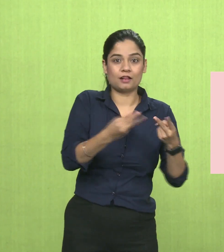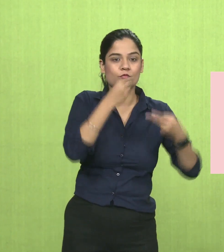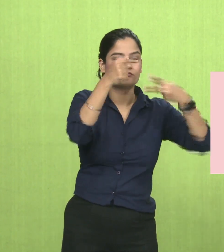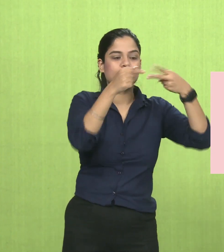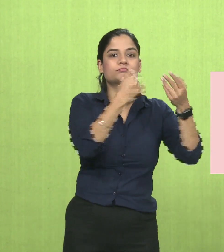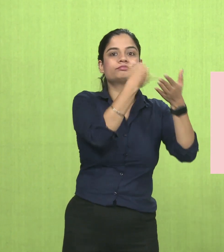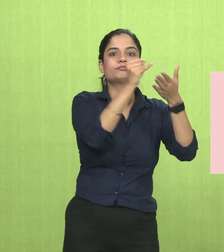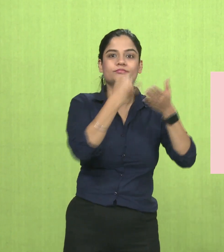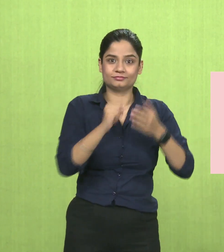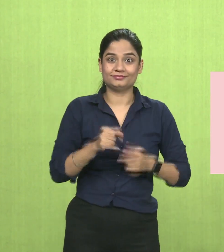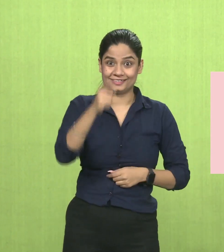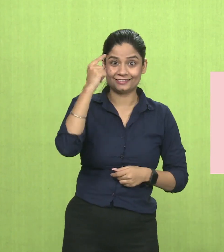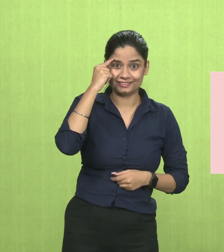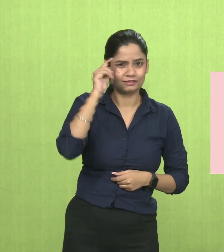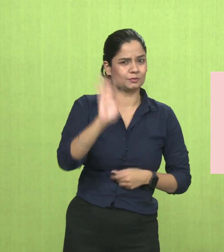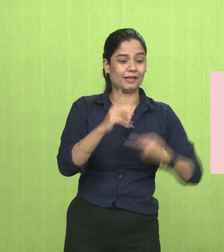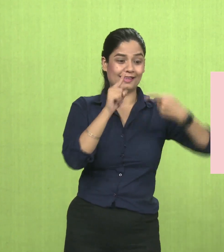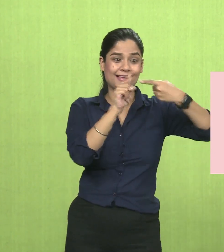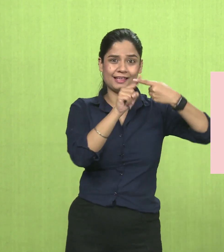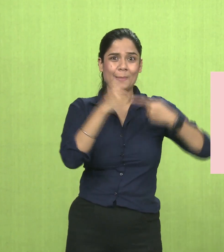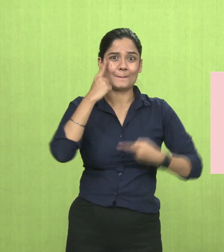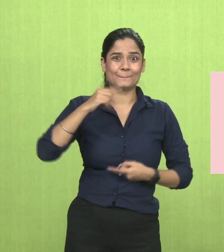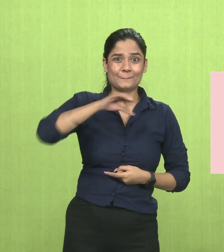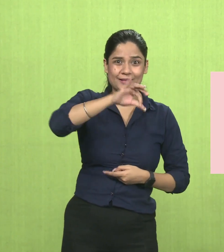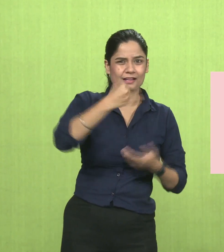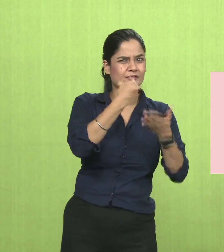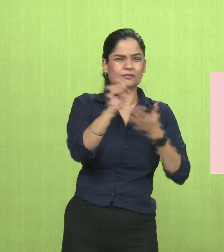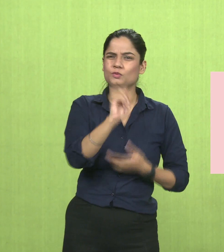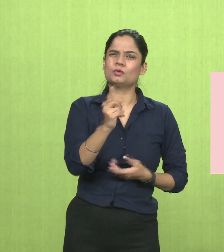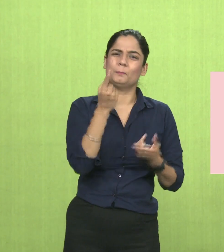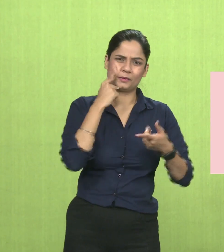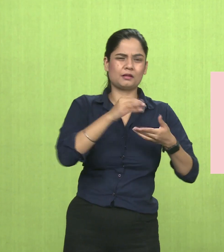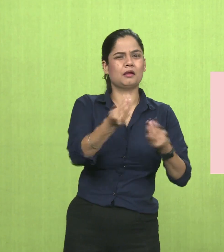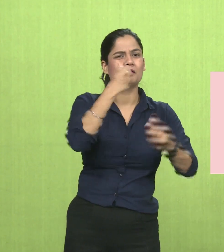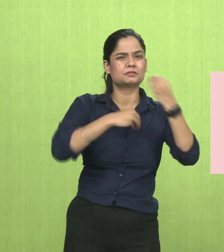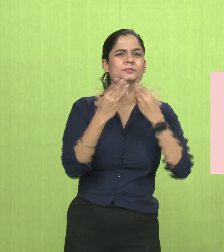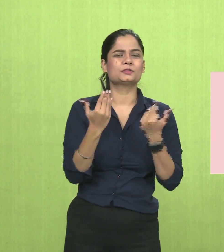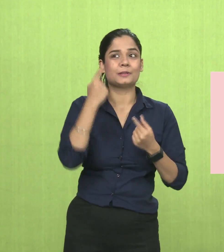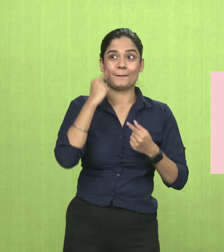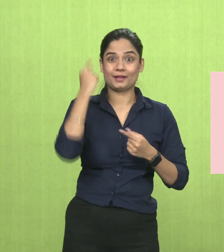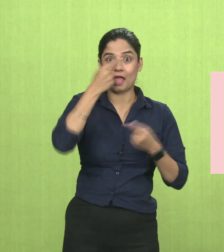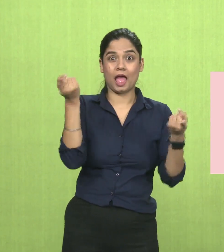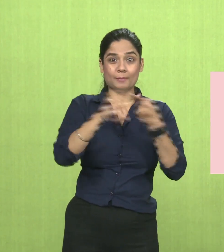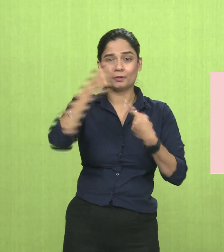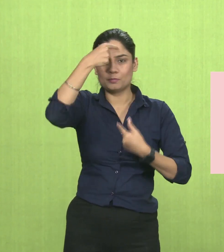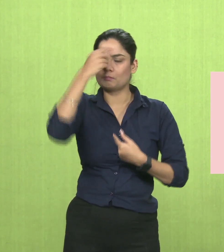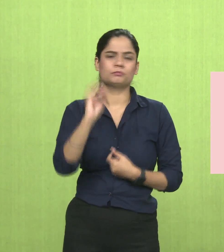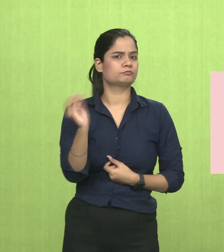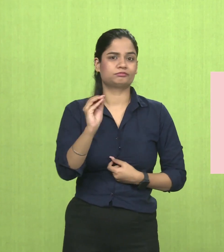butter, etc. should be avoided. No. Haldi is totally okay. Turmeric does not do any